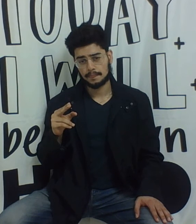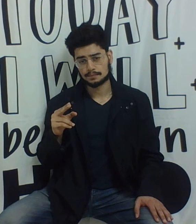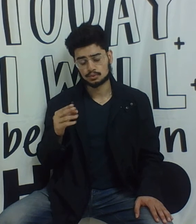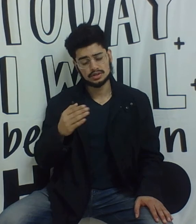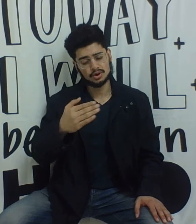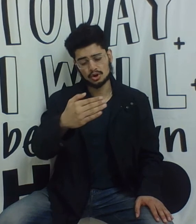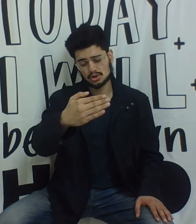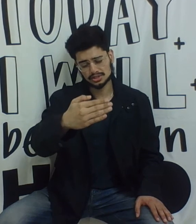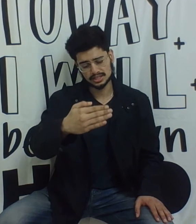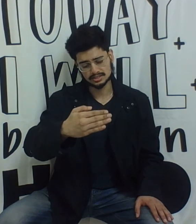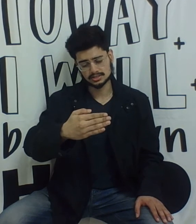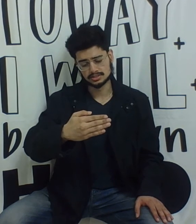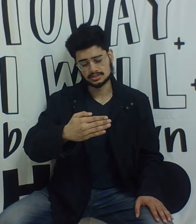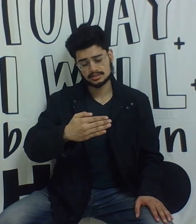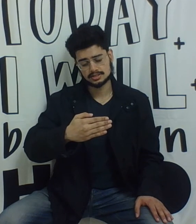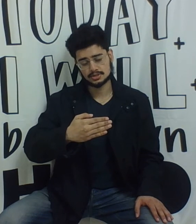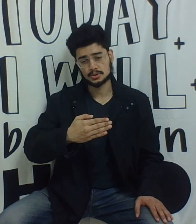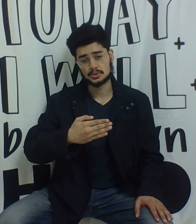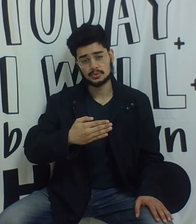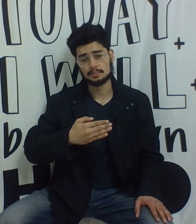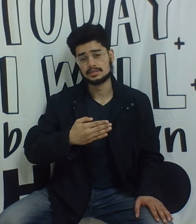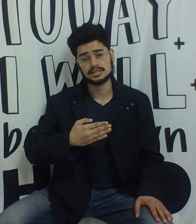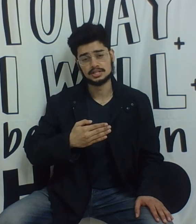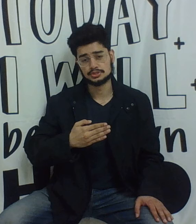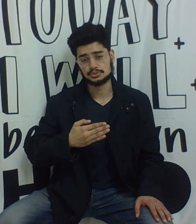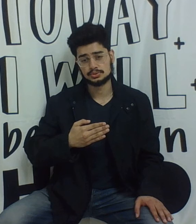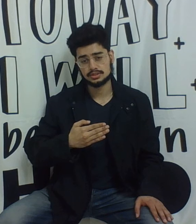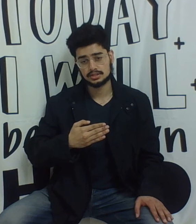When you have all the answers are beside you,